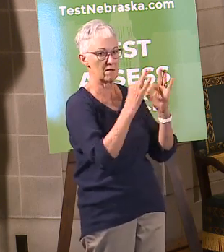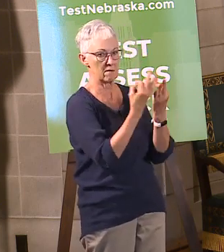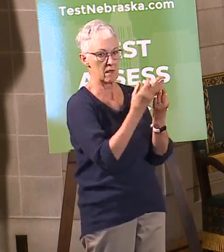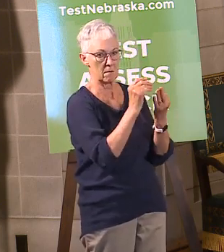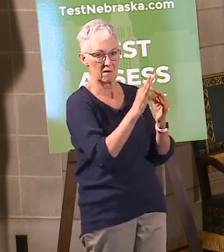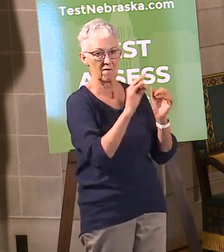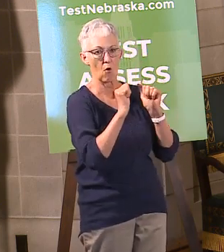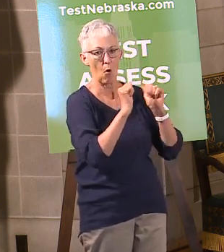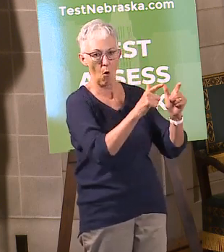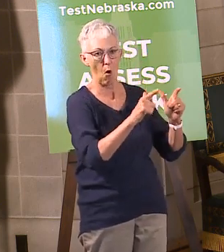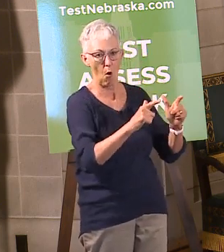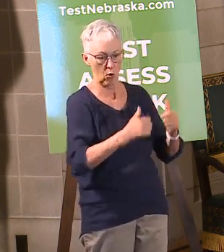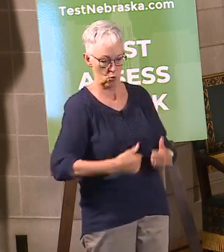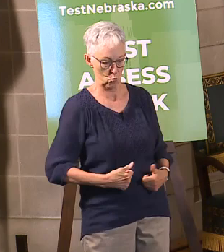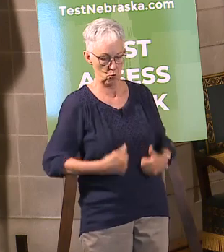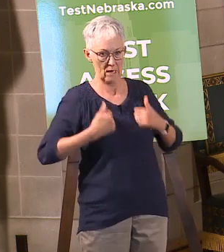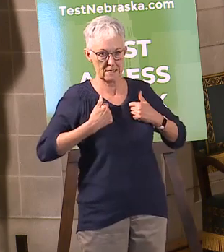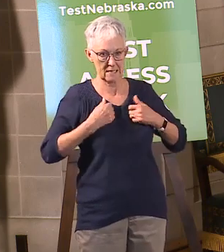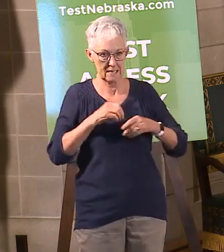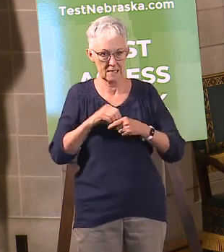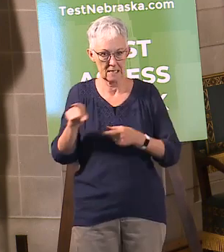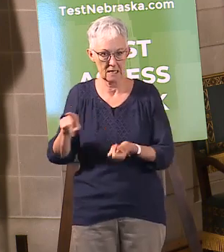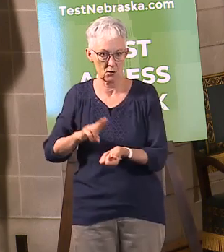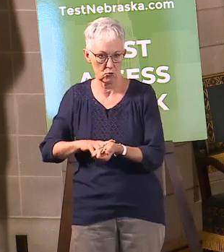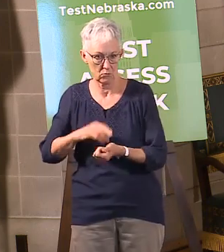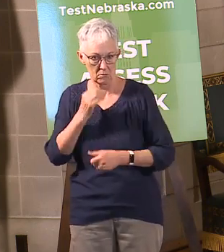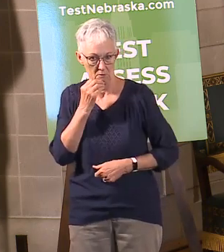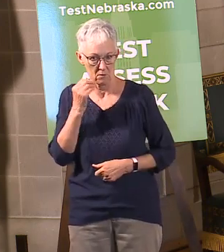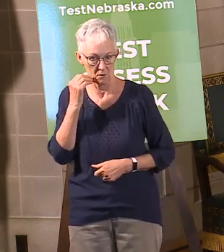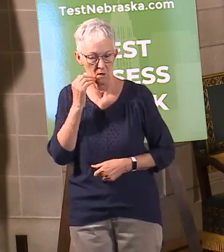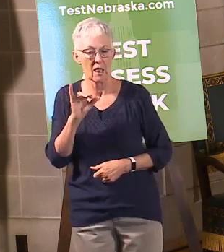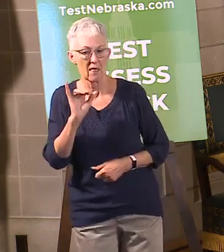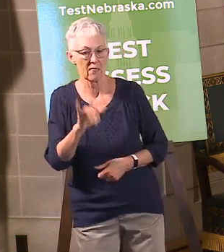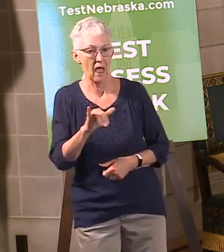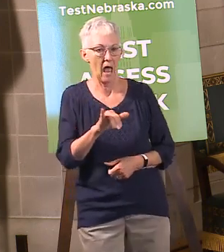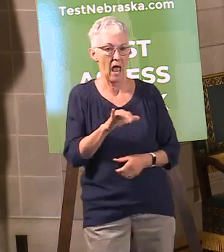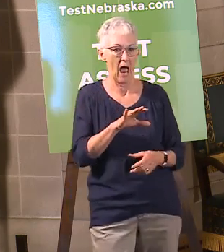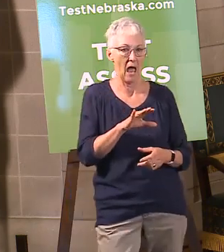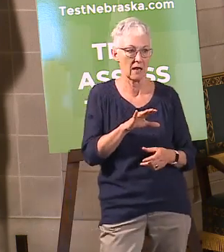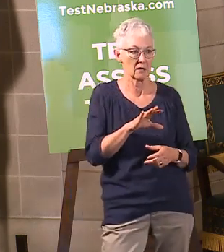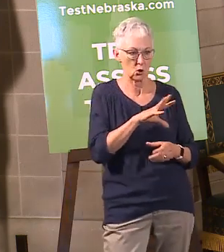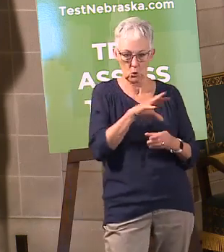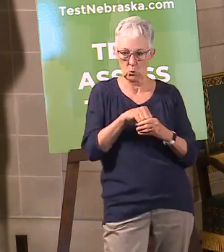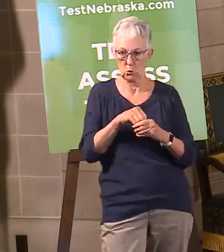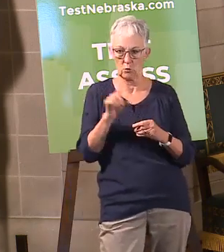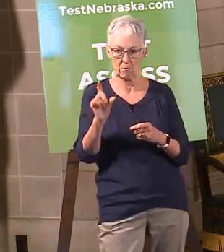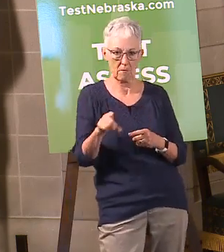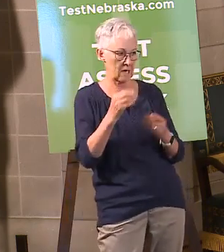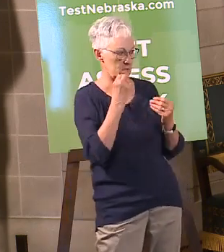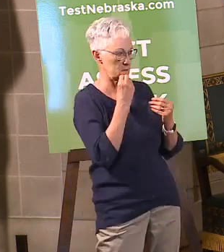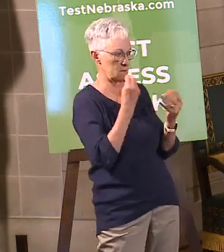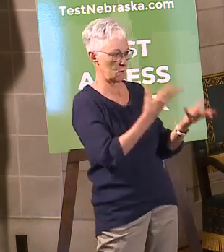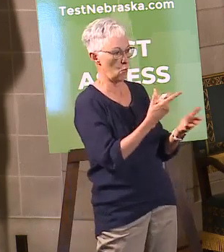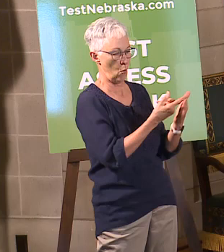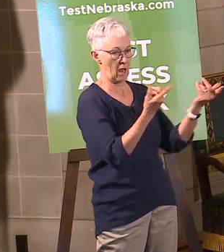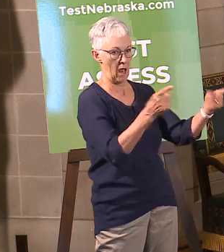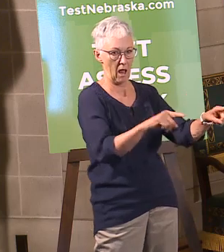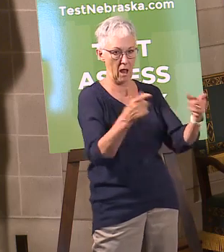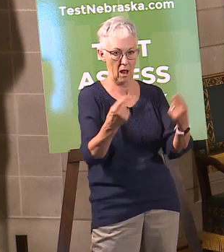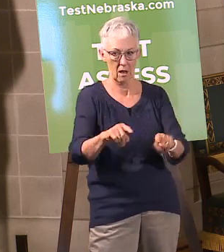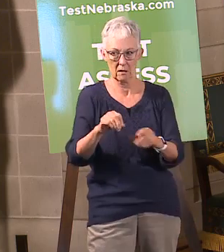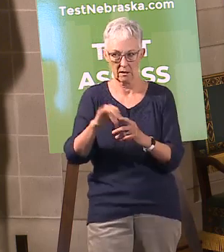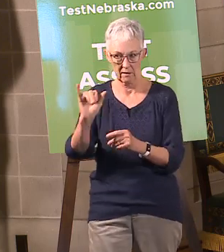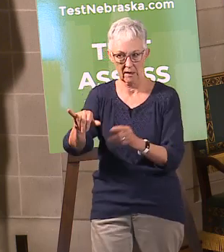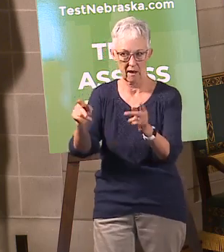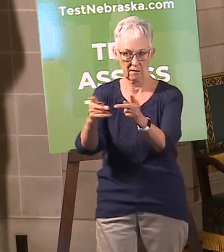And it would include what is going on in that facility. Of course, they wouldn't identify anyone